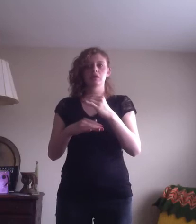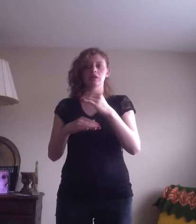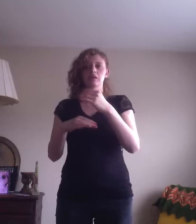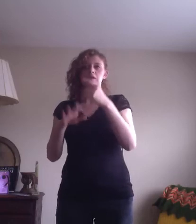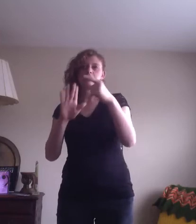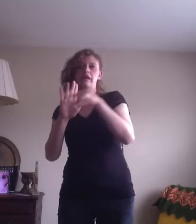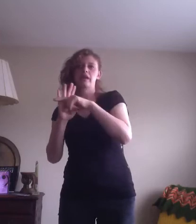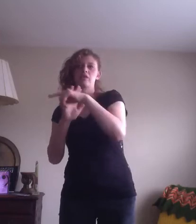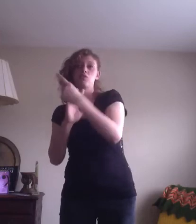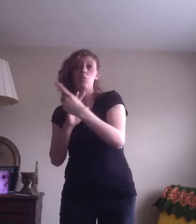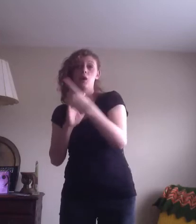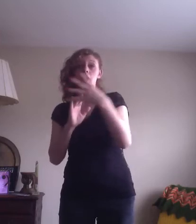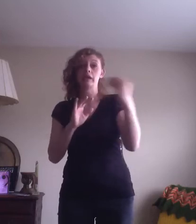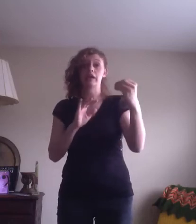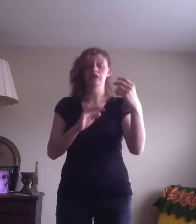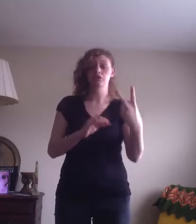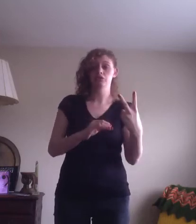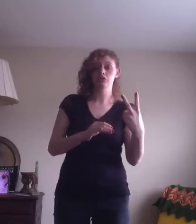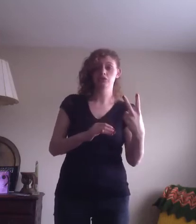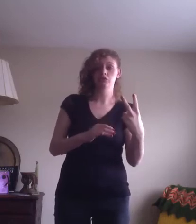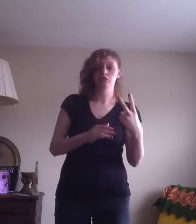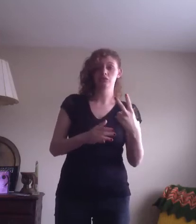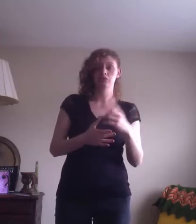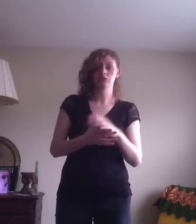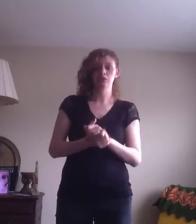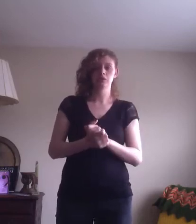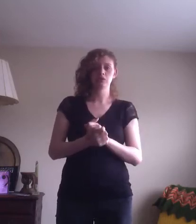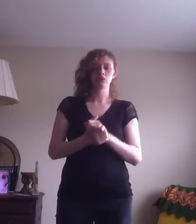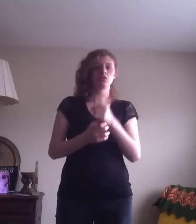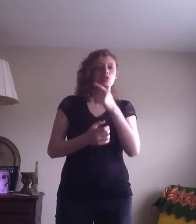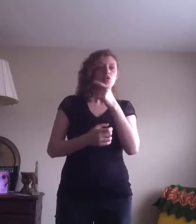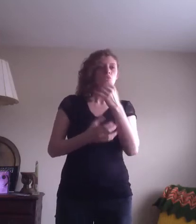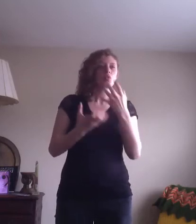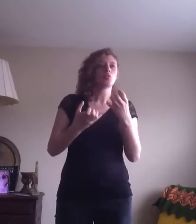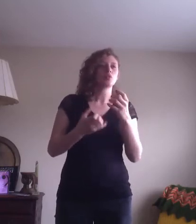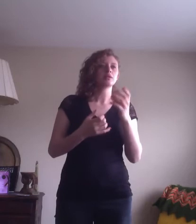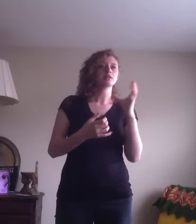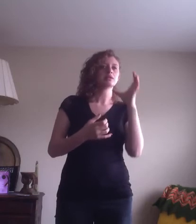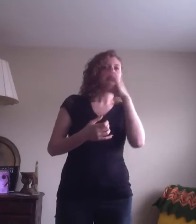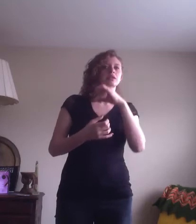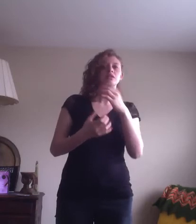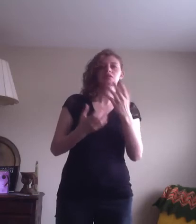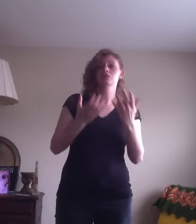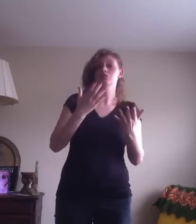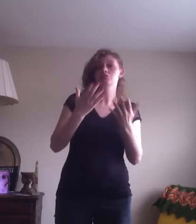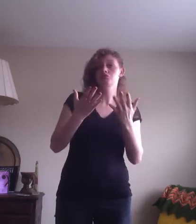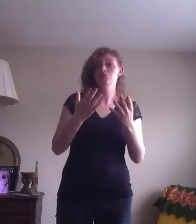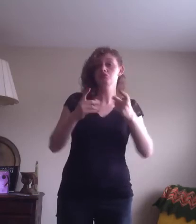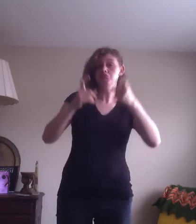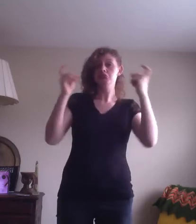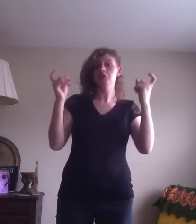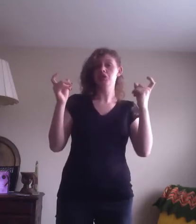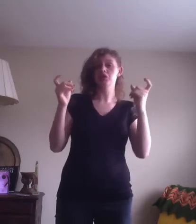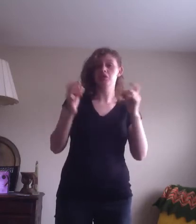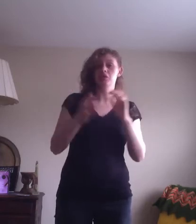Would anyone like to guess which is larger there? 2 is larger again. Do you know why it's larger? Can you get a feel from